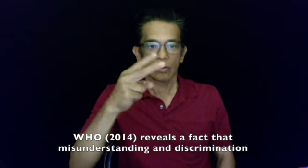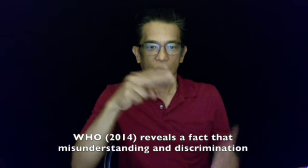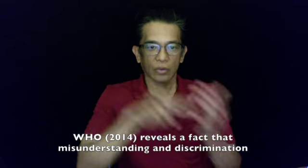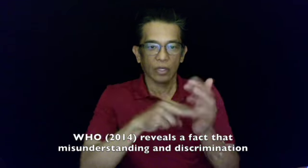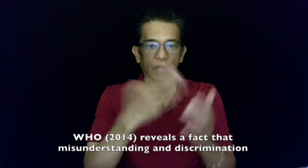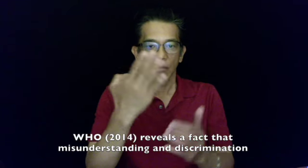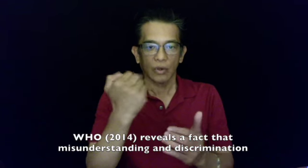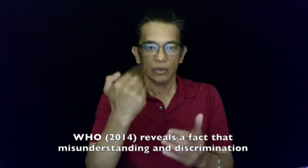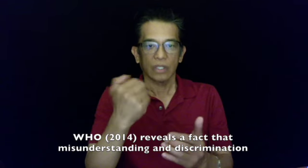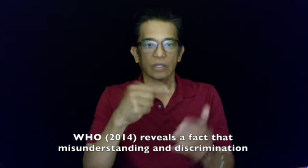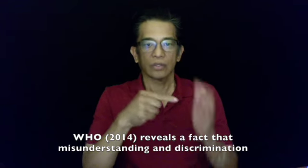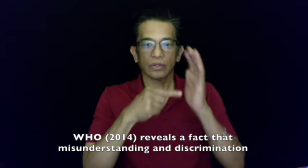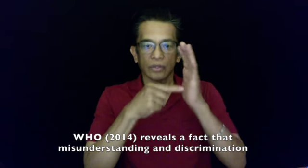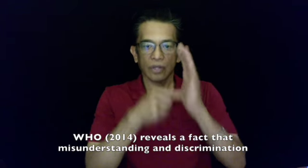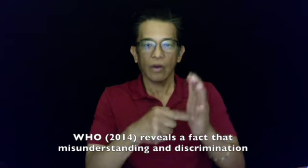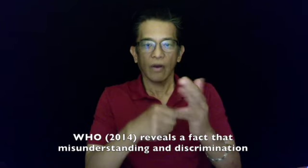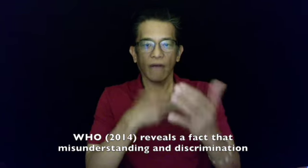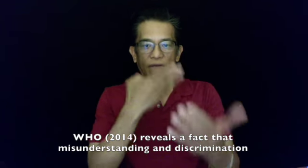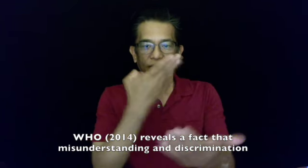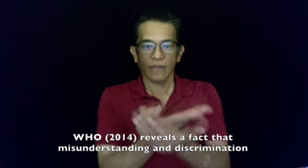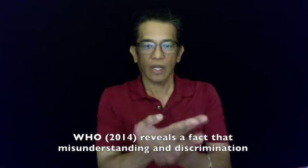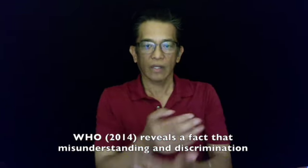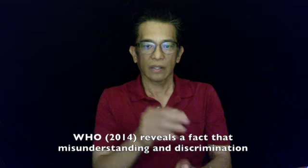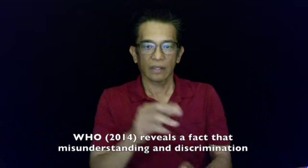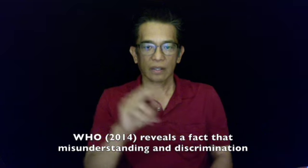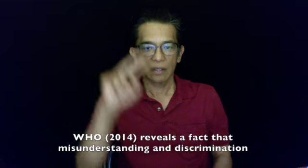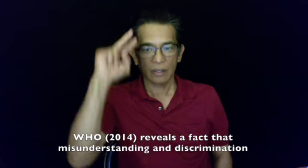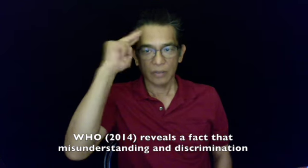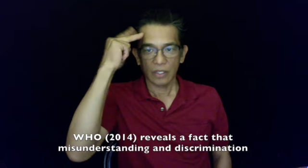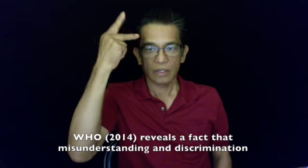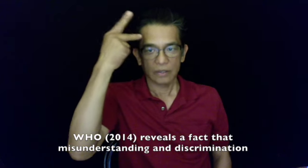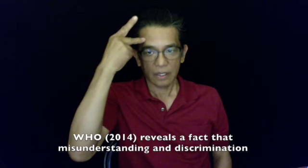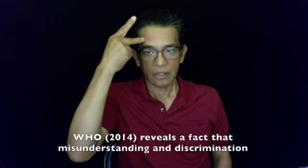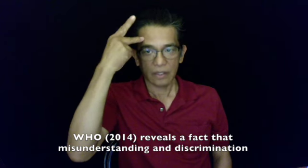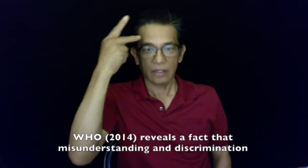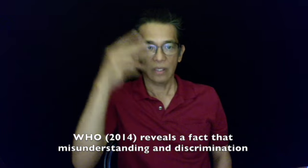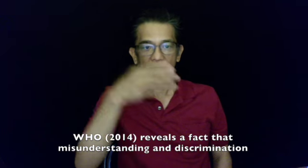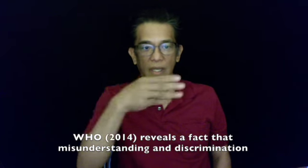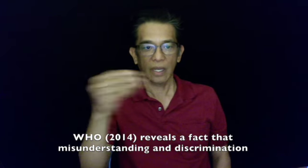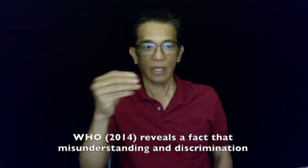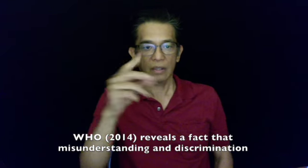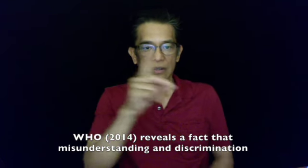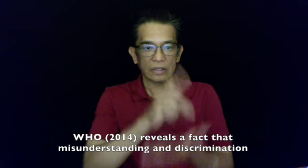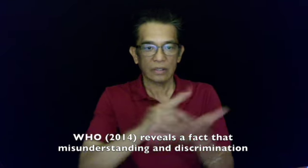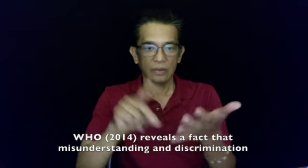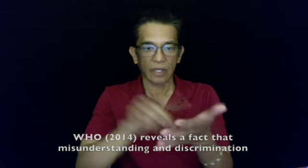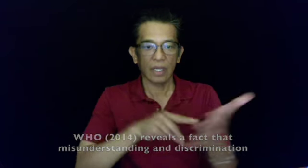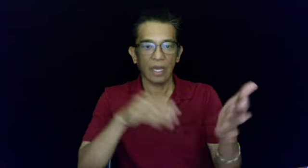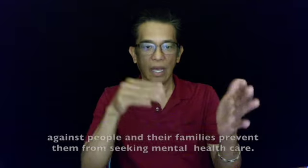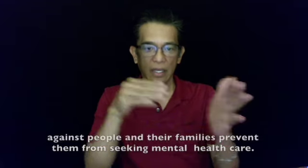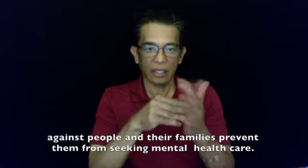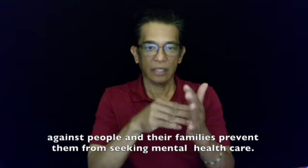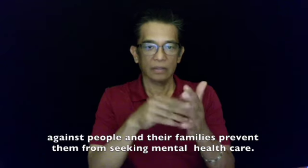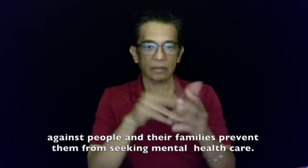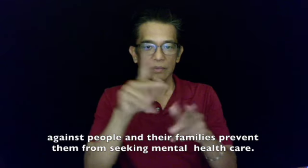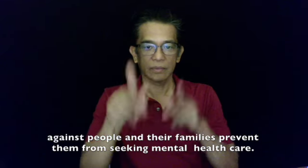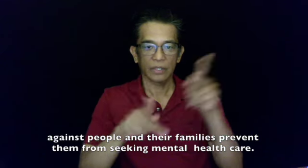WHO 2014 reveals a fact that misunderstanding and discrimination against people